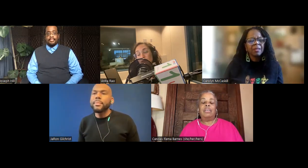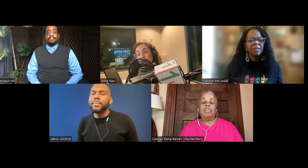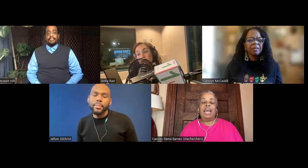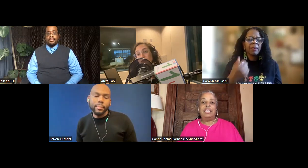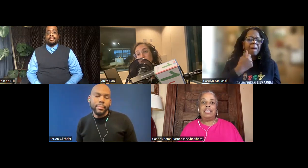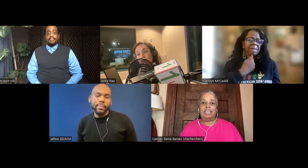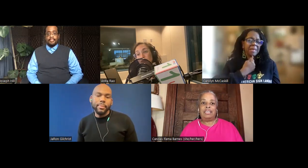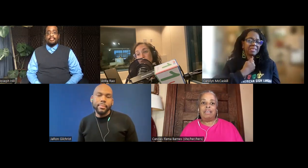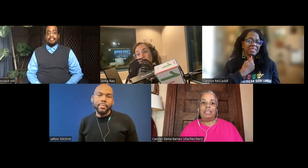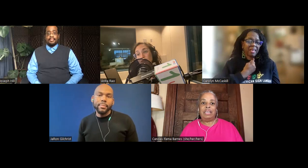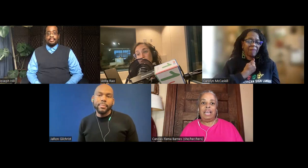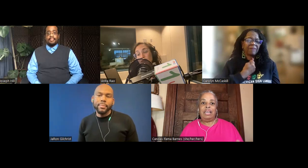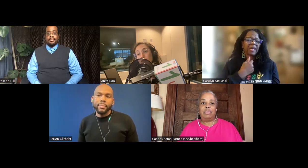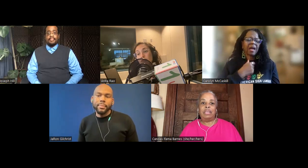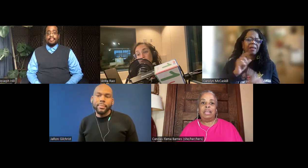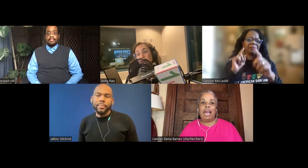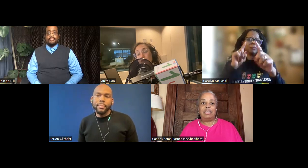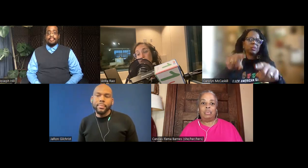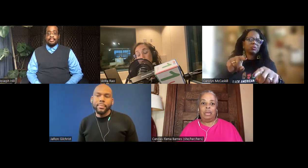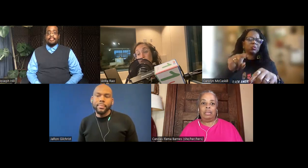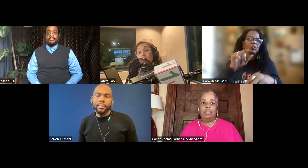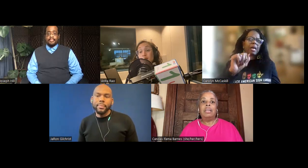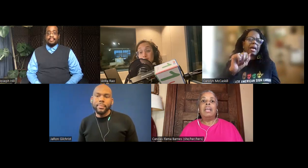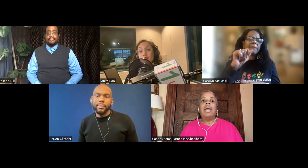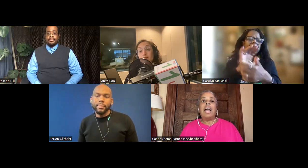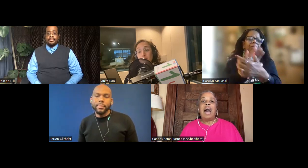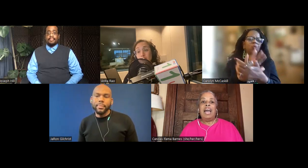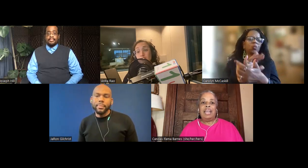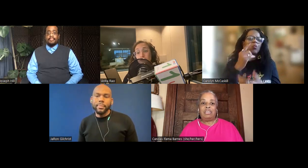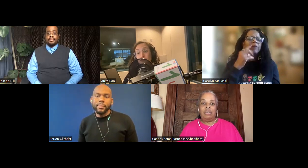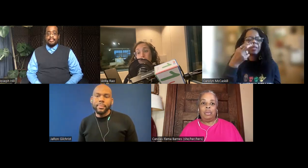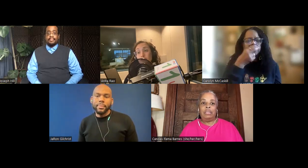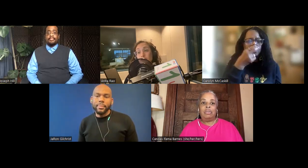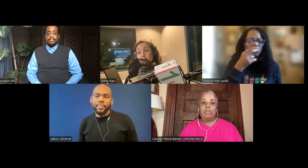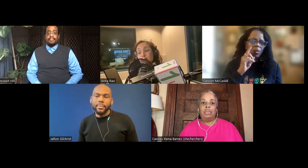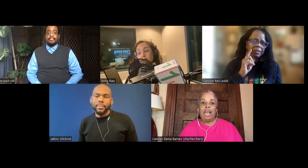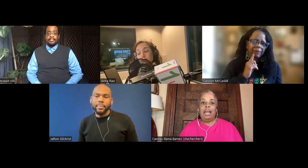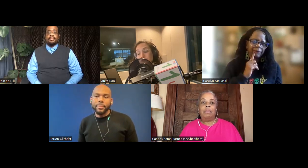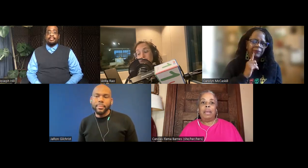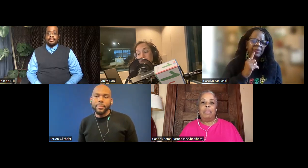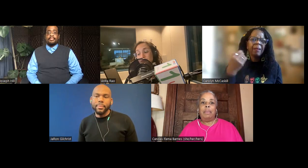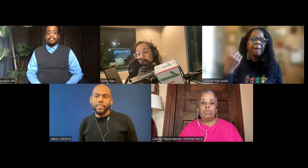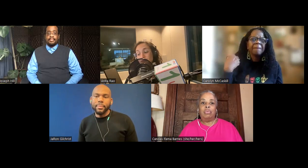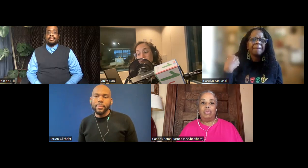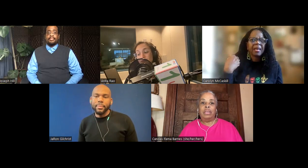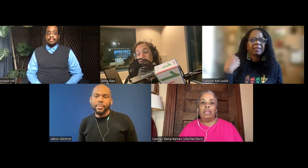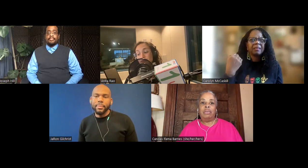until 1978. It was the last one. I actually went to the Alabama School for the